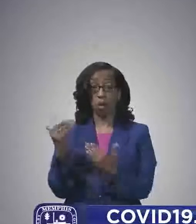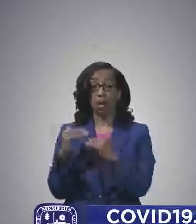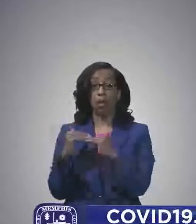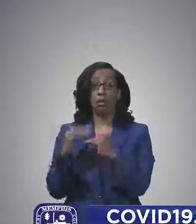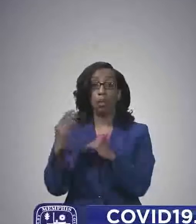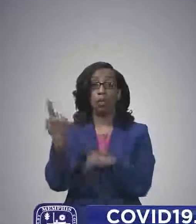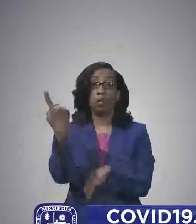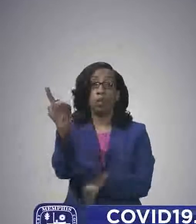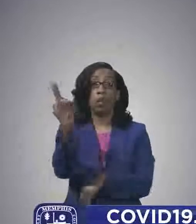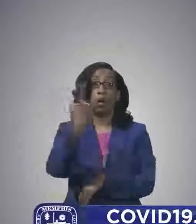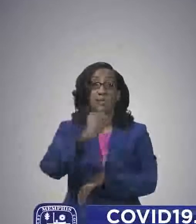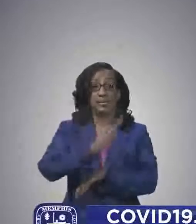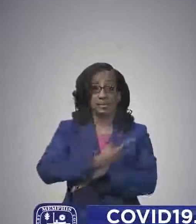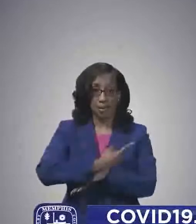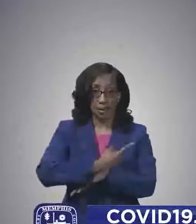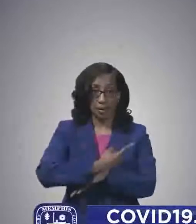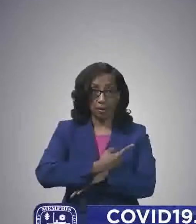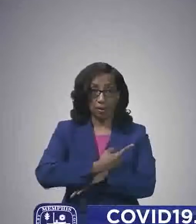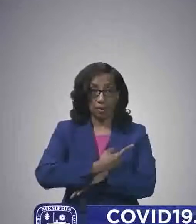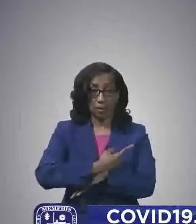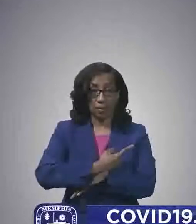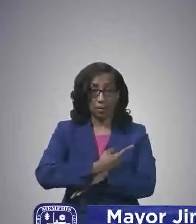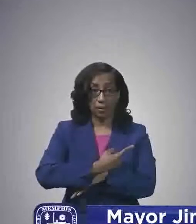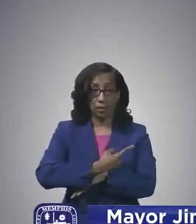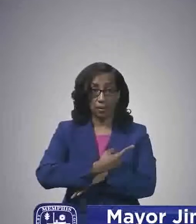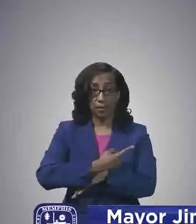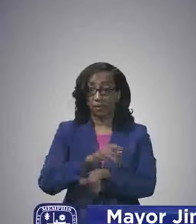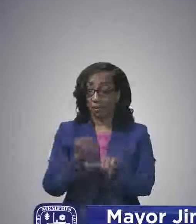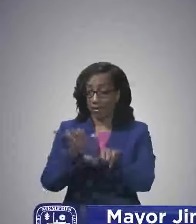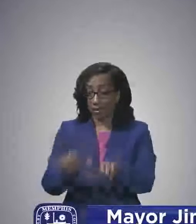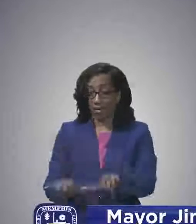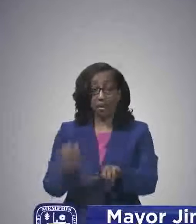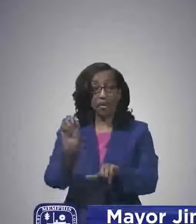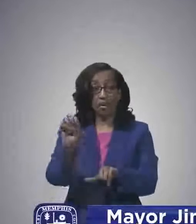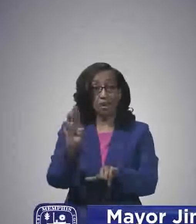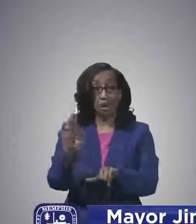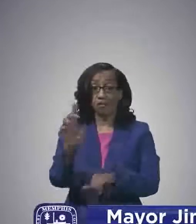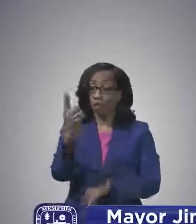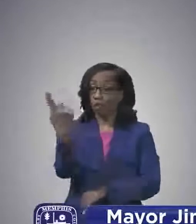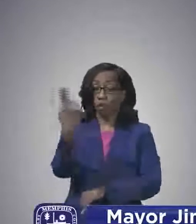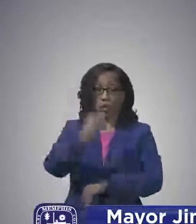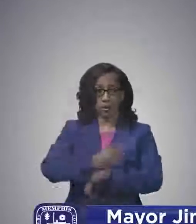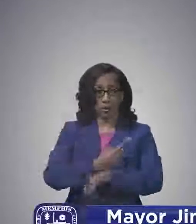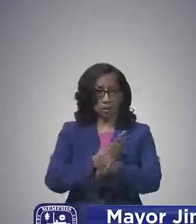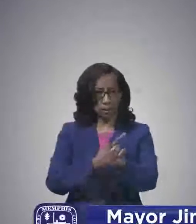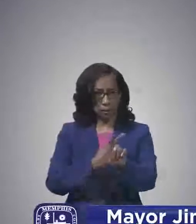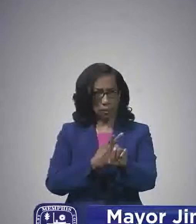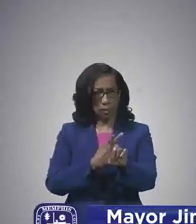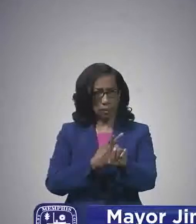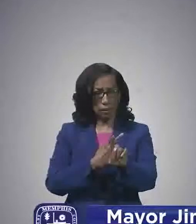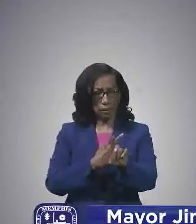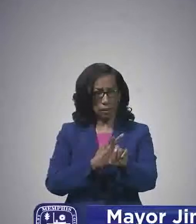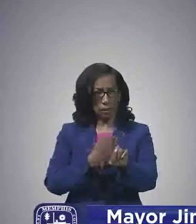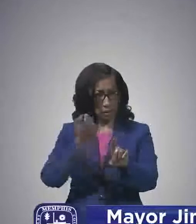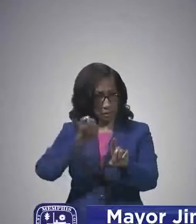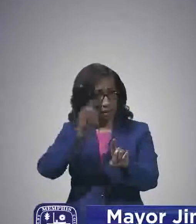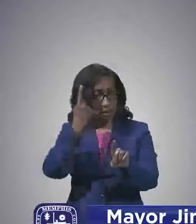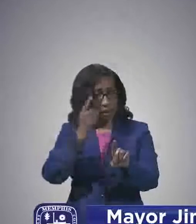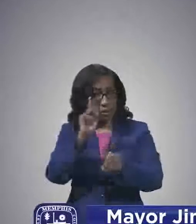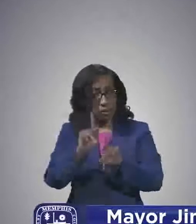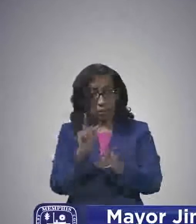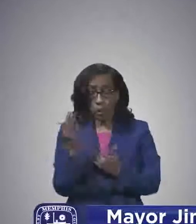day to get fully treated. Think about that. People waiting over 24